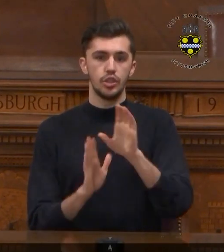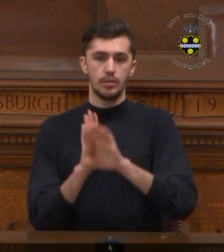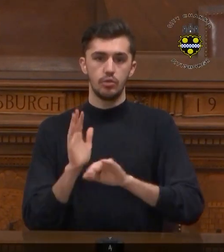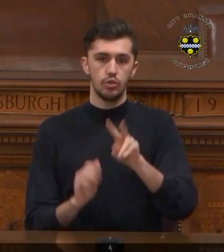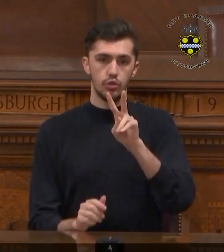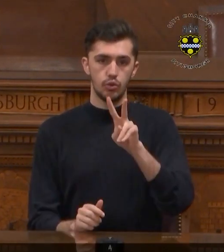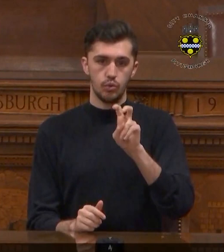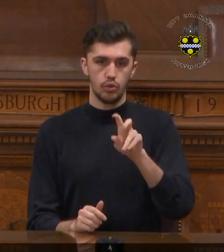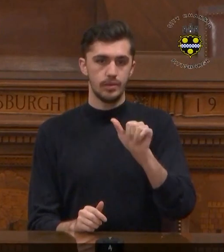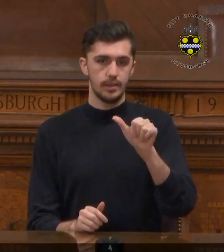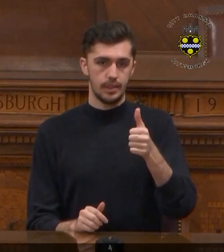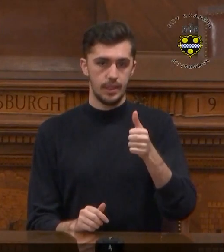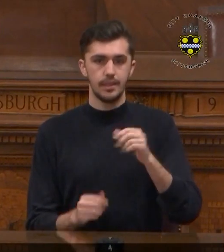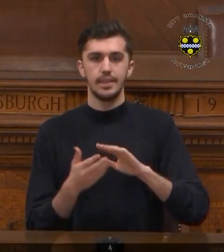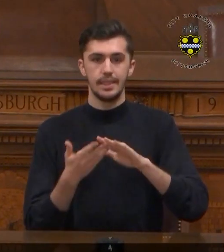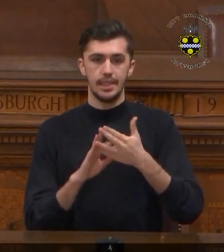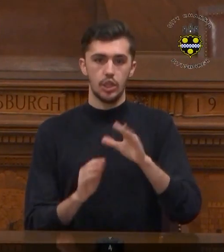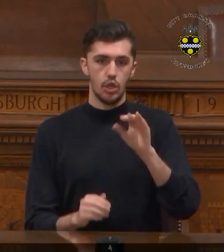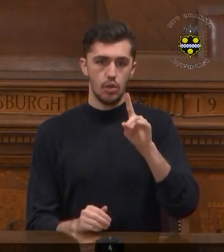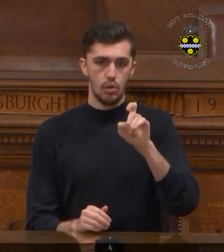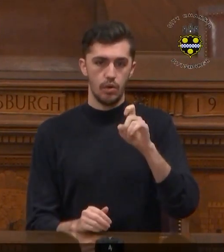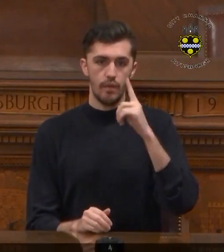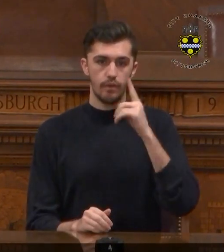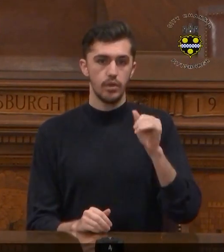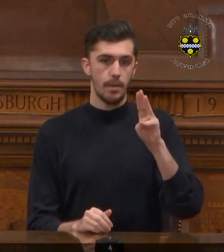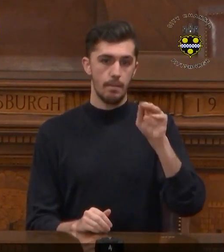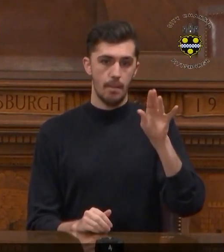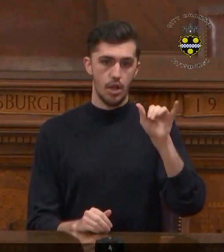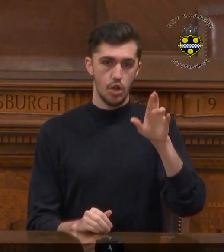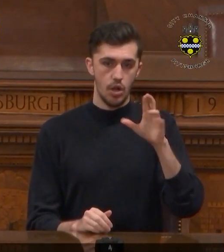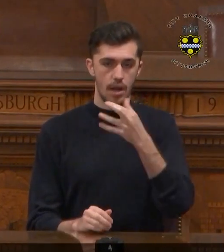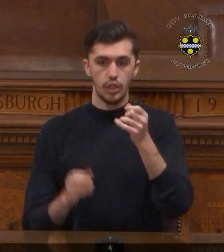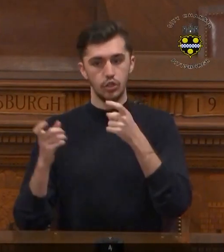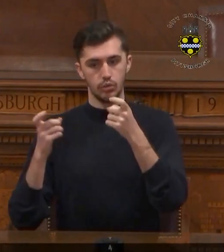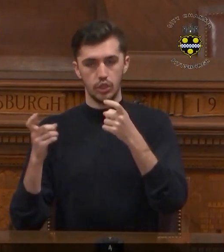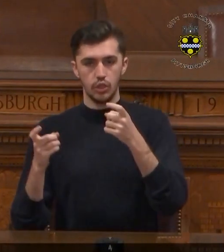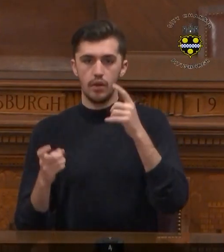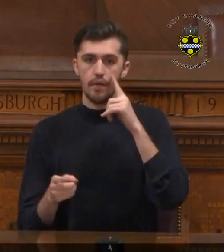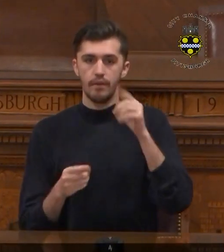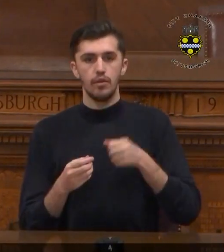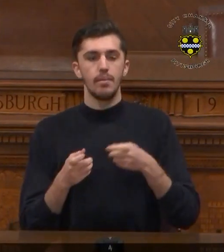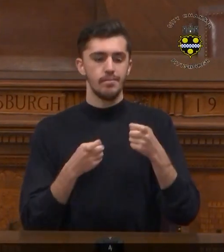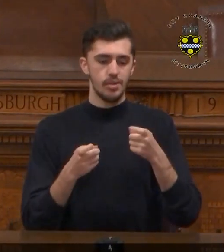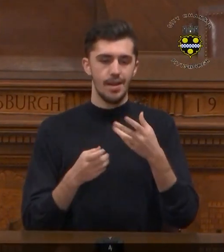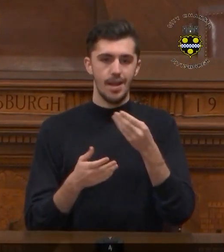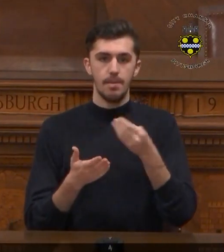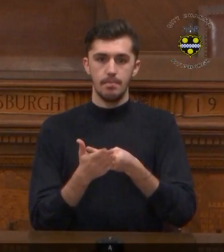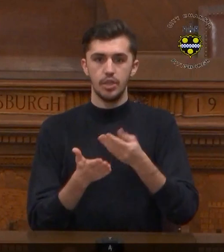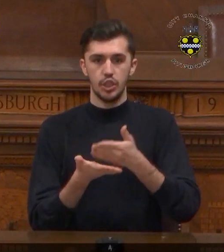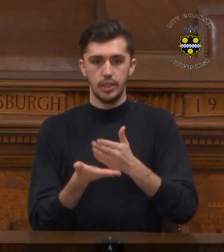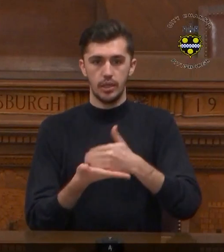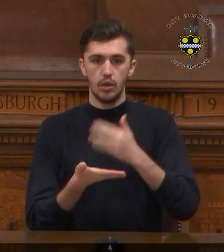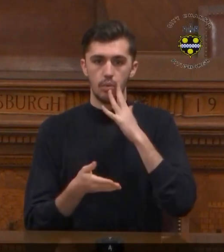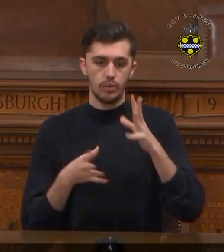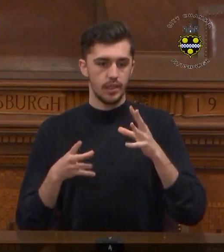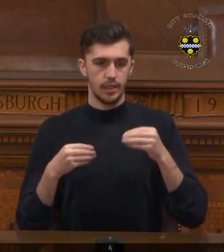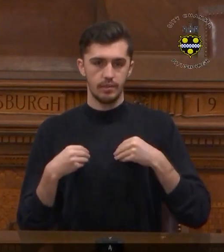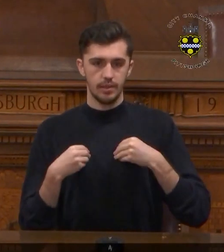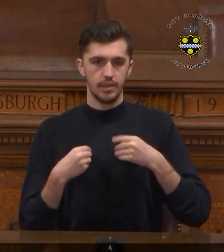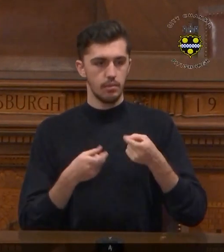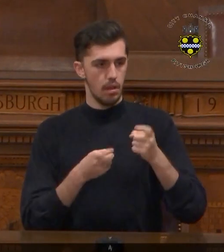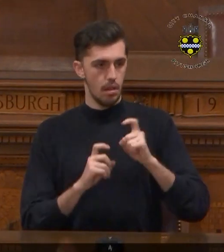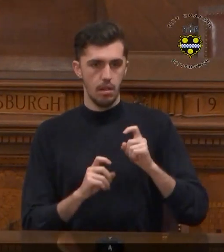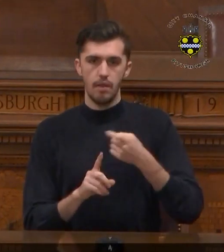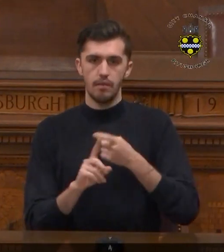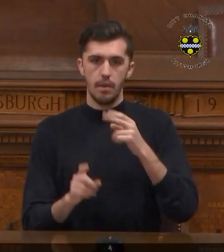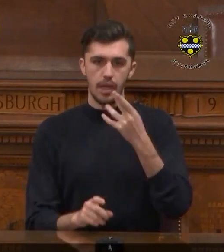City Code, the mayor and the director of the Office of Management and Budget to accept a donation from the Heinz